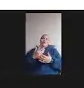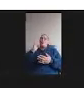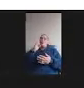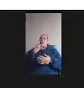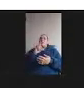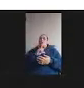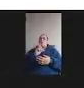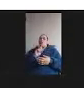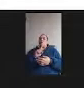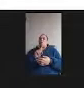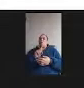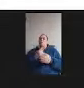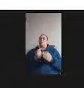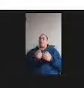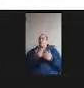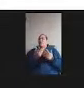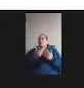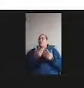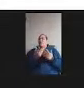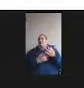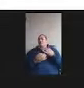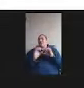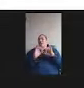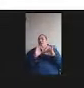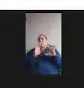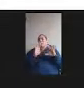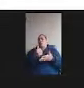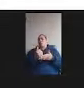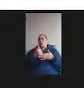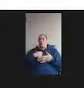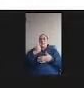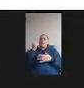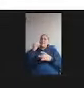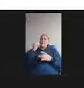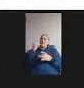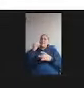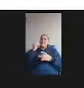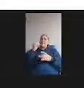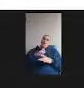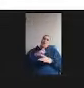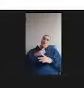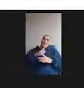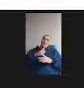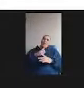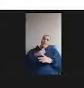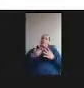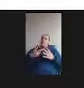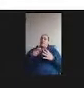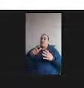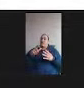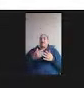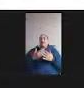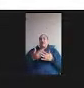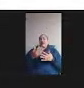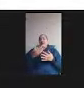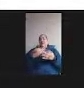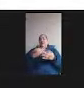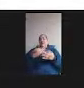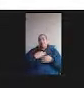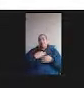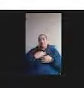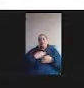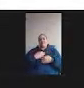to happen? Just to help me to understand. And maybe, Chair, if you can indulge me, that is